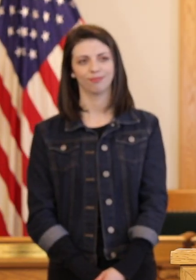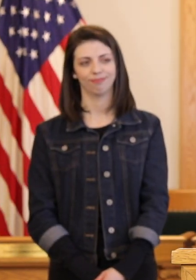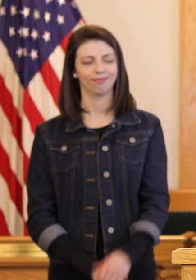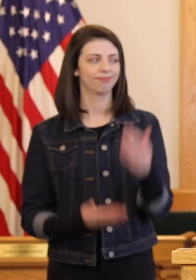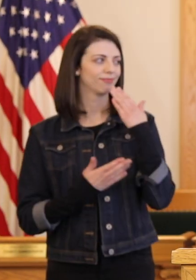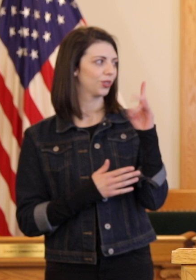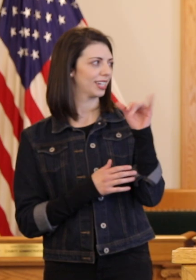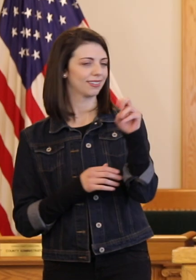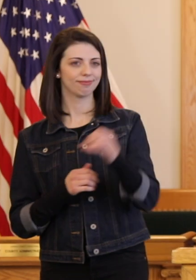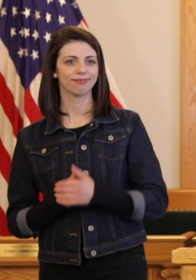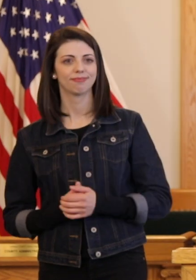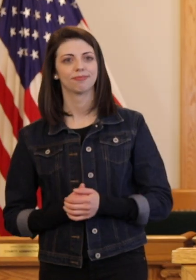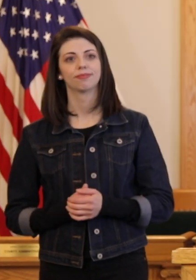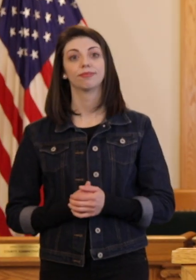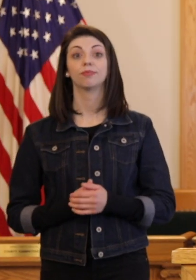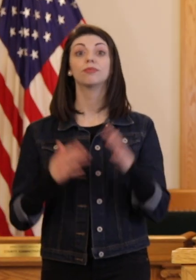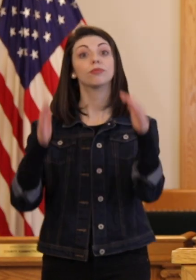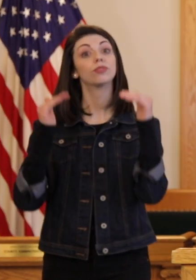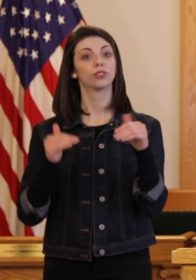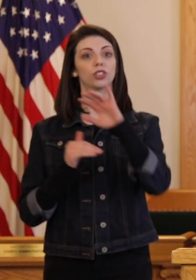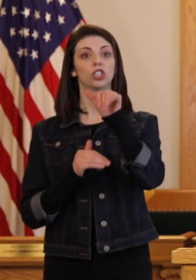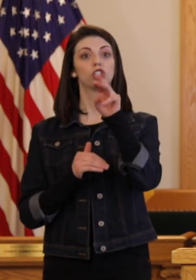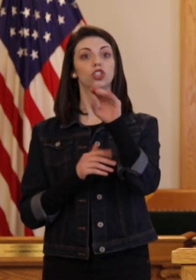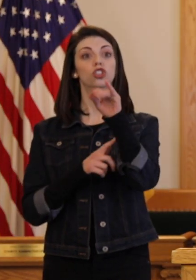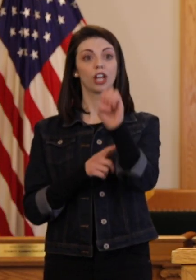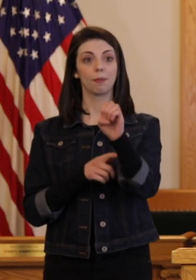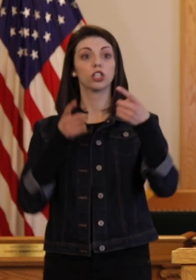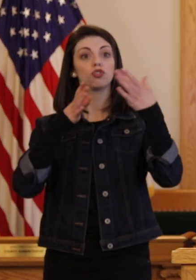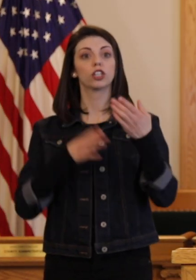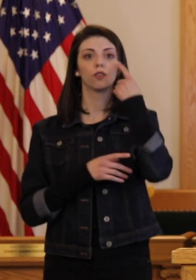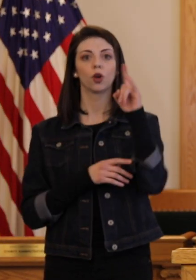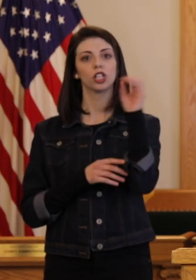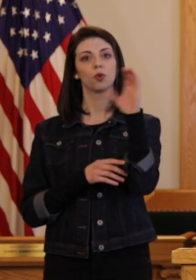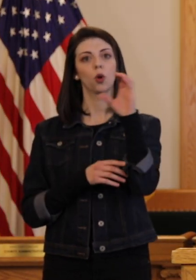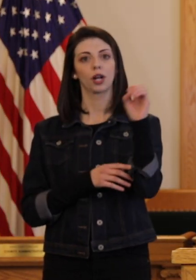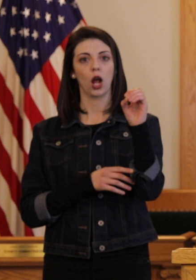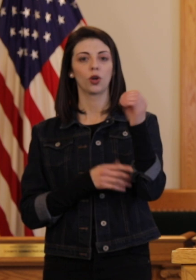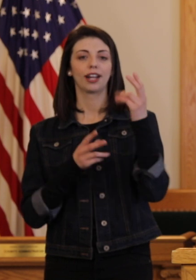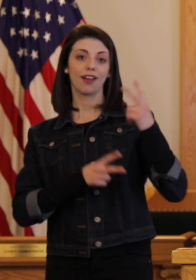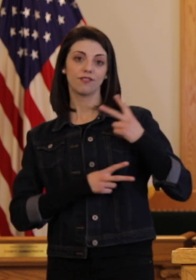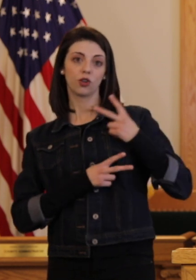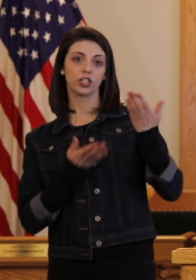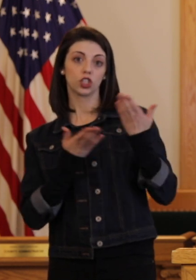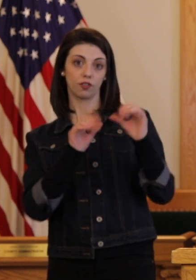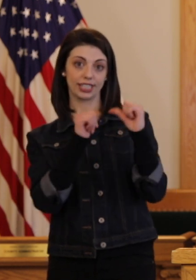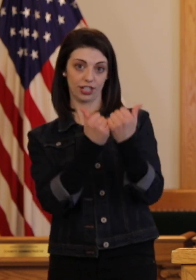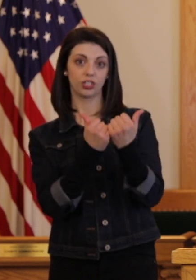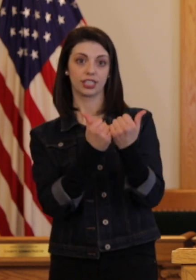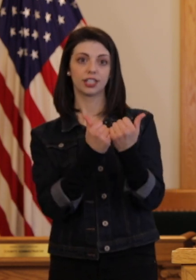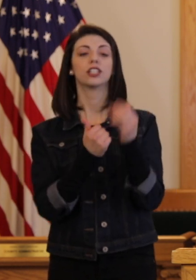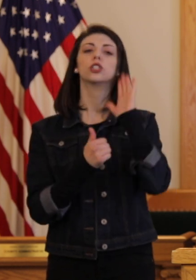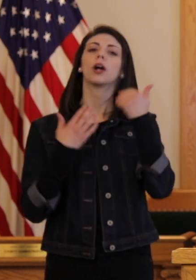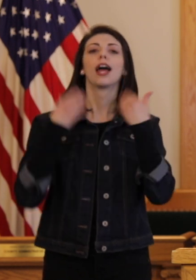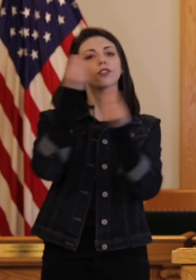Thank you, Diane. Our next guest is Jamie Hamlin, Director of the Oswego County Veterans Service Agency. Jamie will share some information for veterans